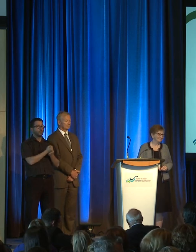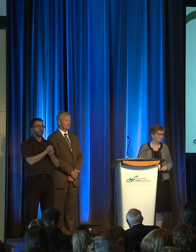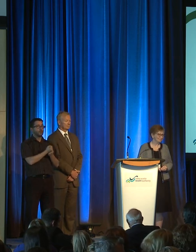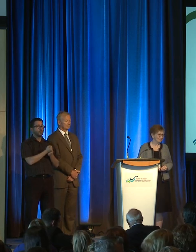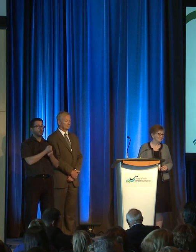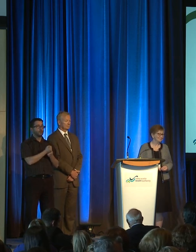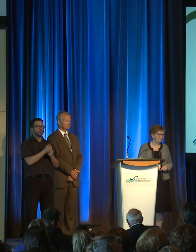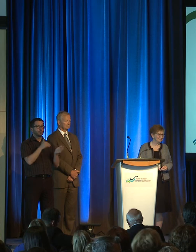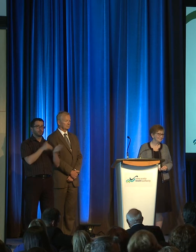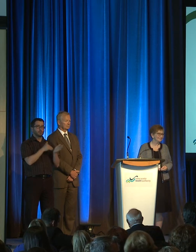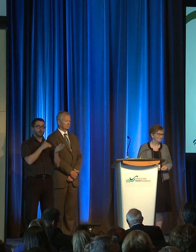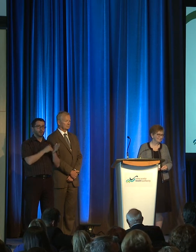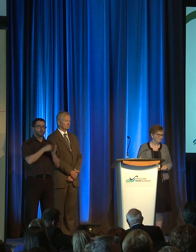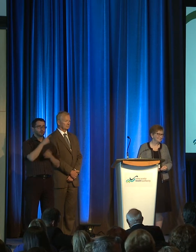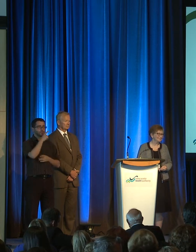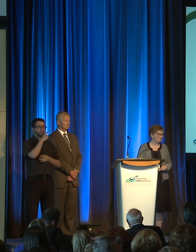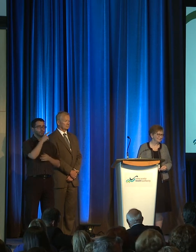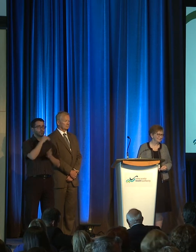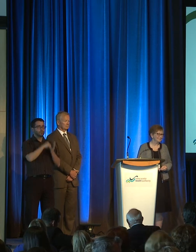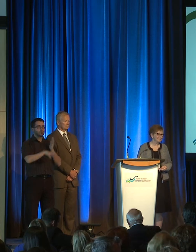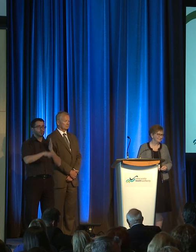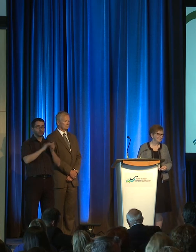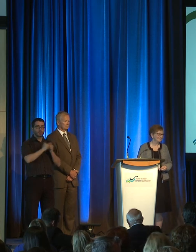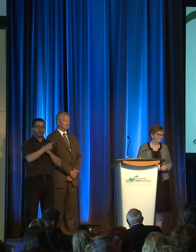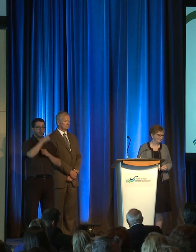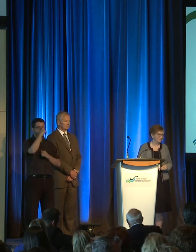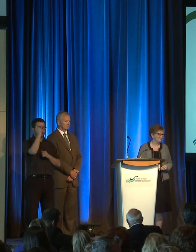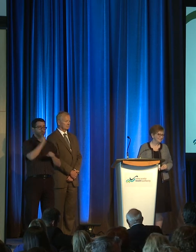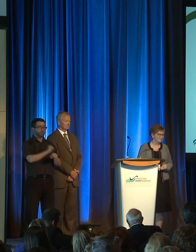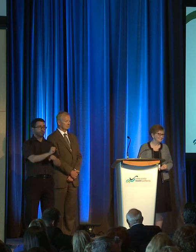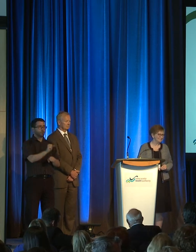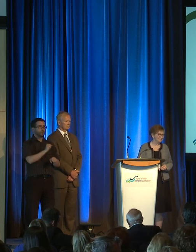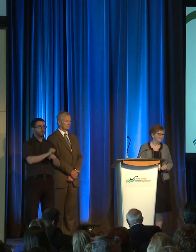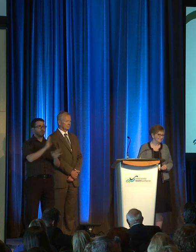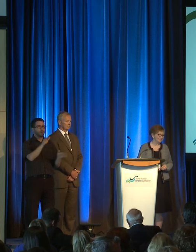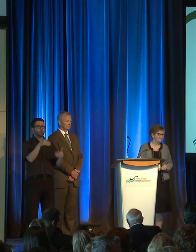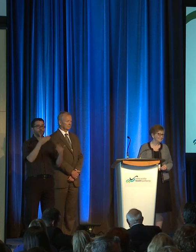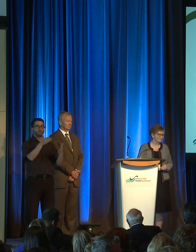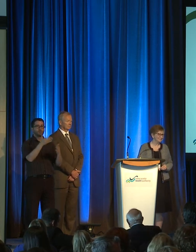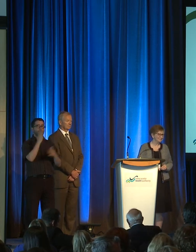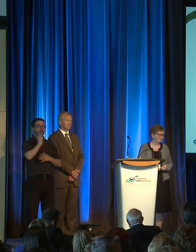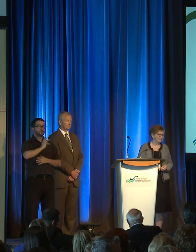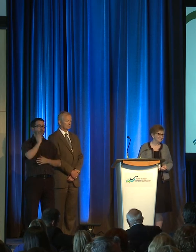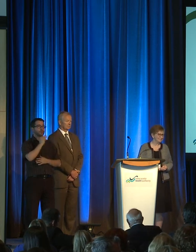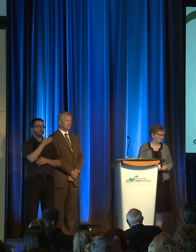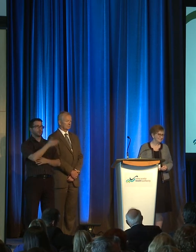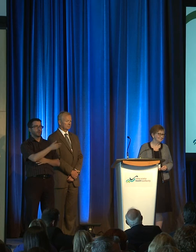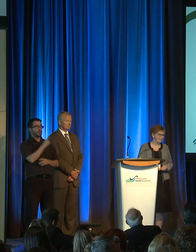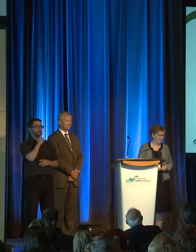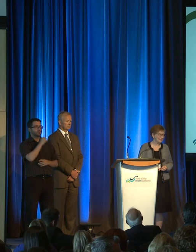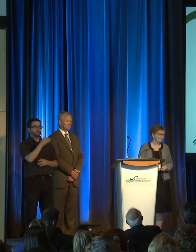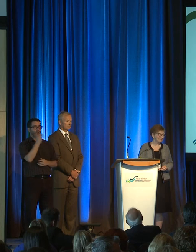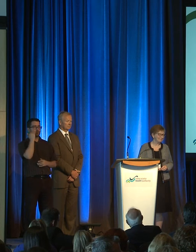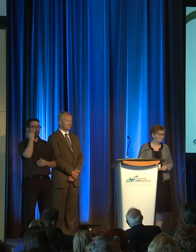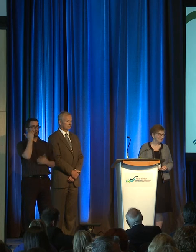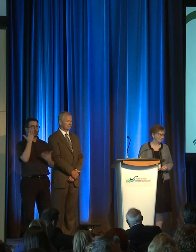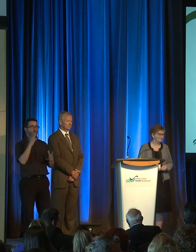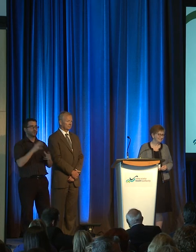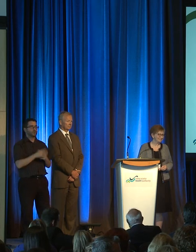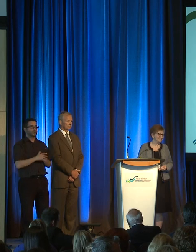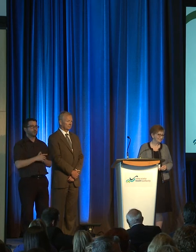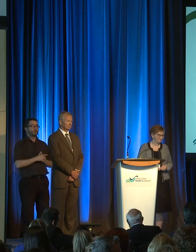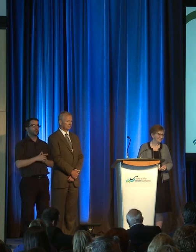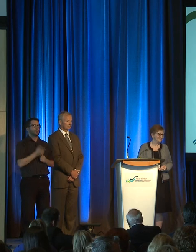medical students through summer employment and also providing experiences there. I'm sure you're aware of that, and it's something that